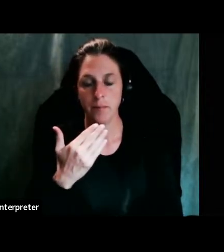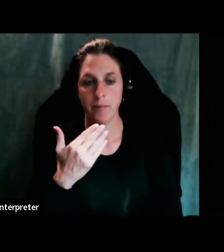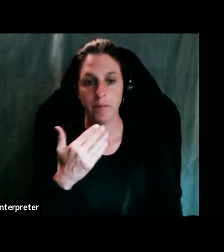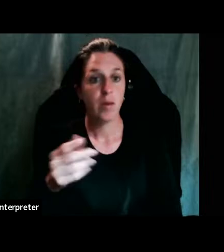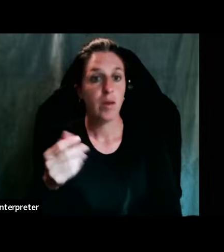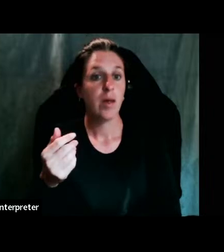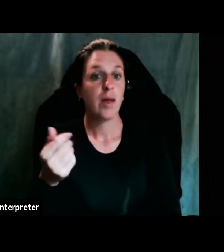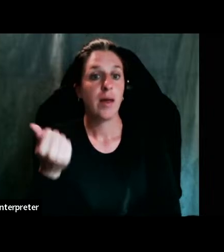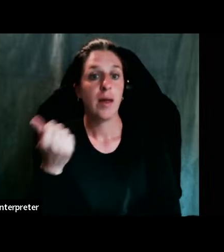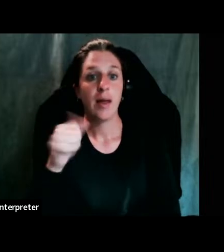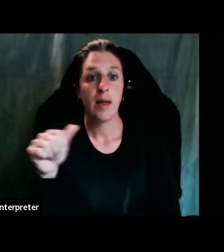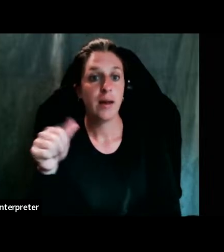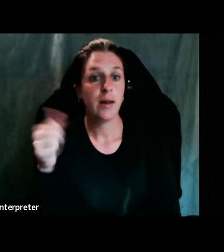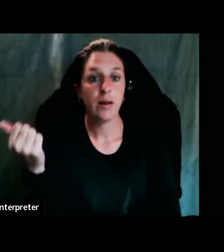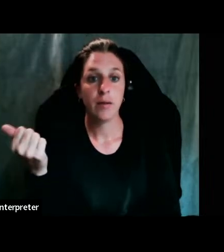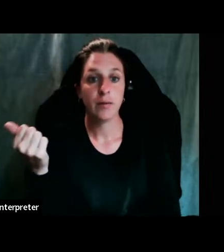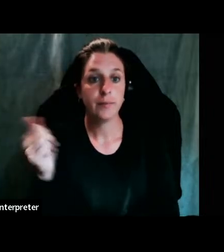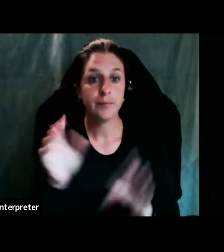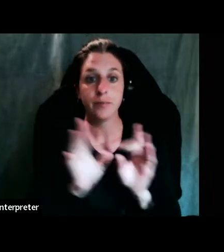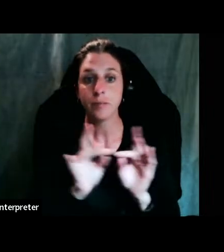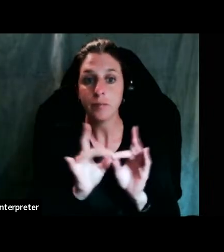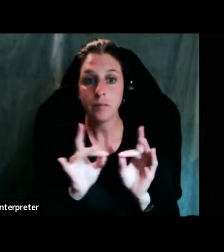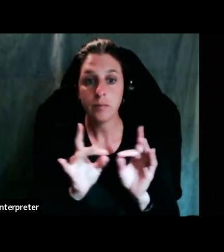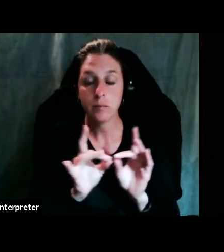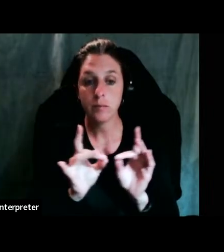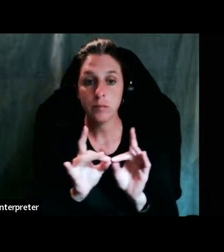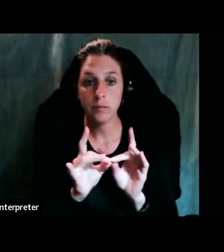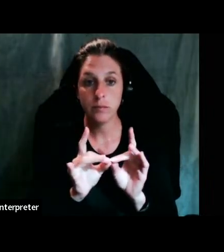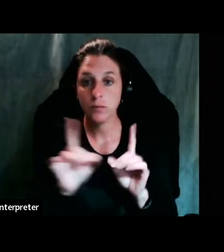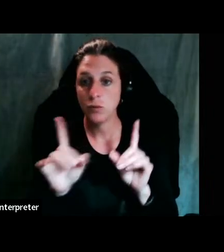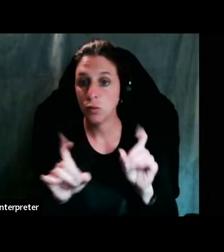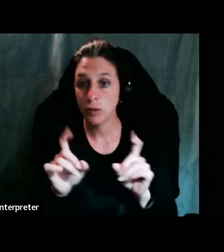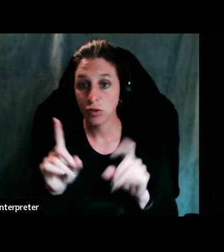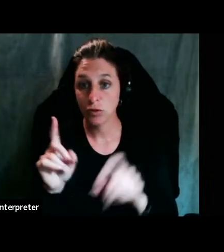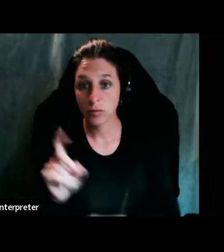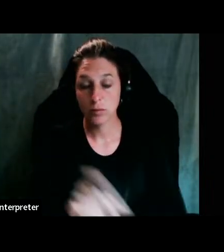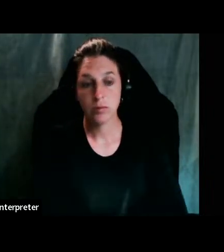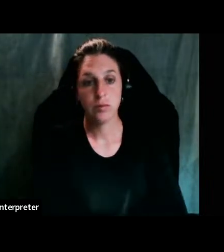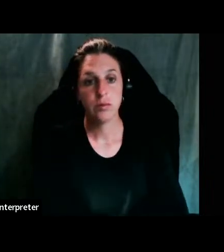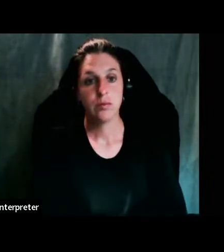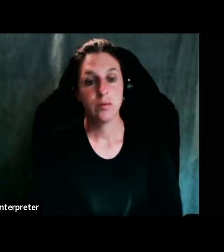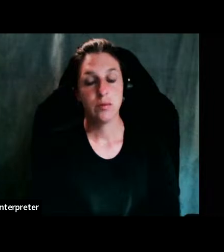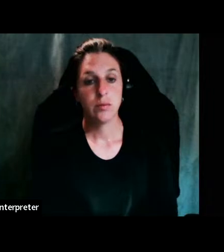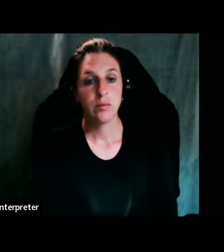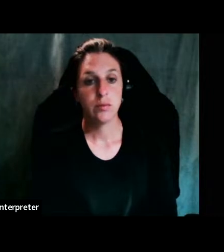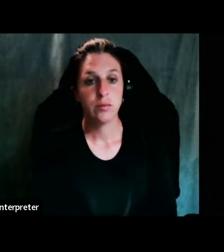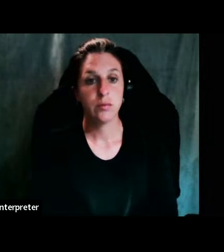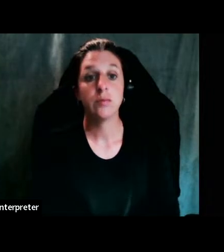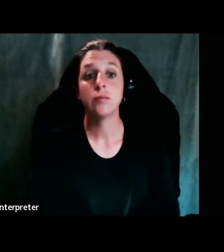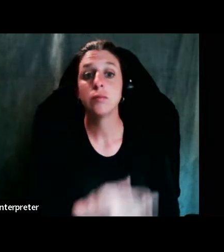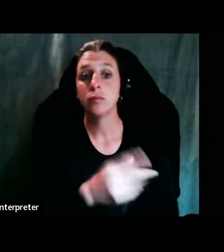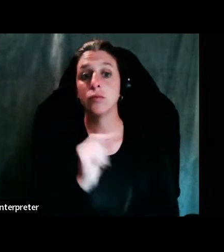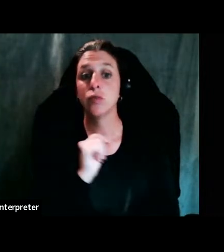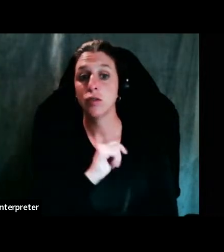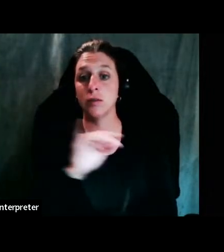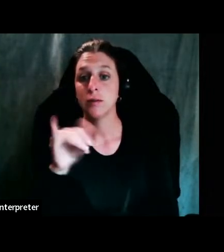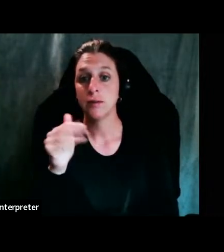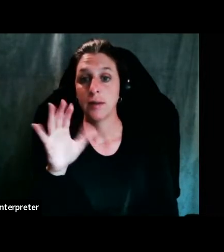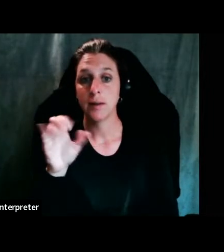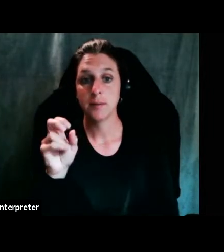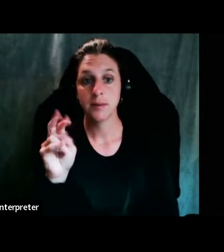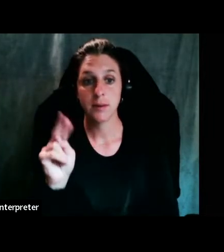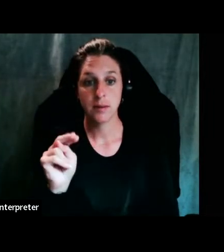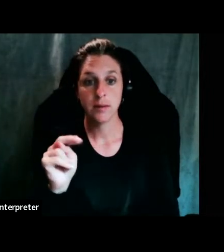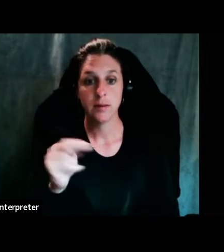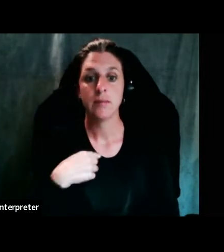any other comments or questions? Yes, Trustee Jacobson. I'll just say that